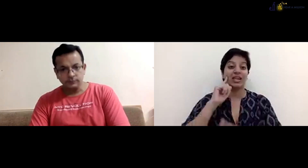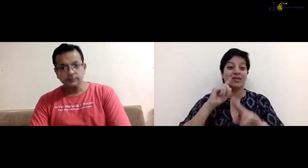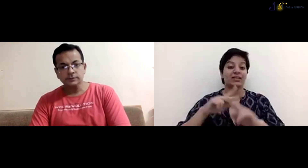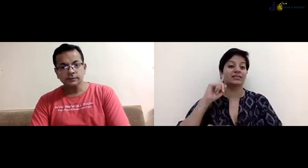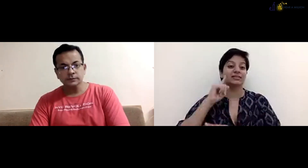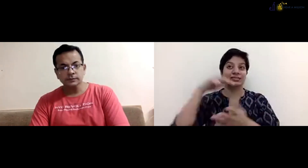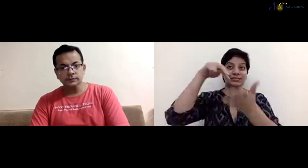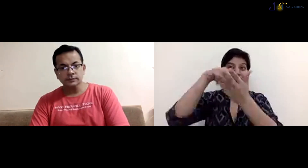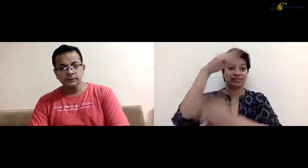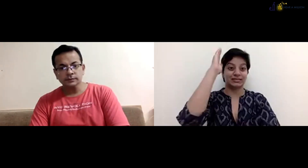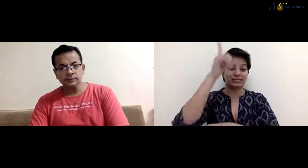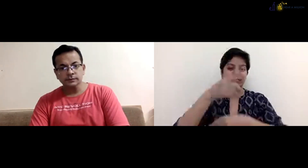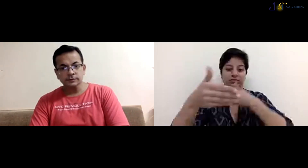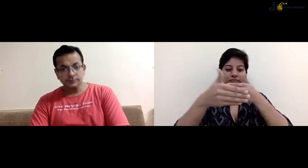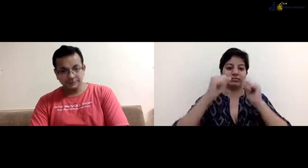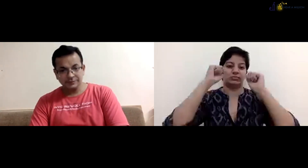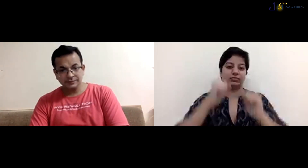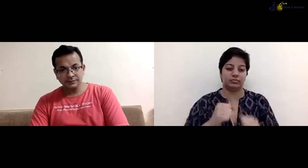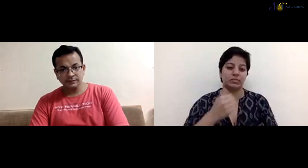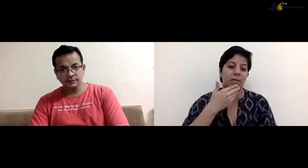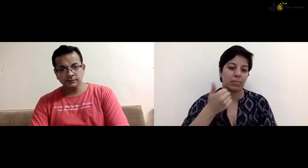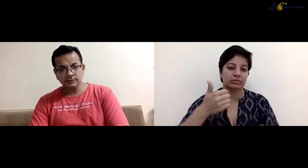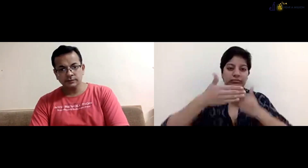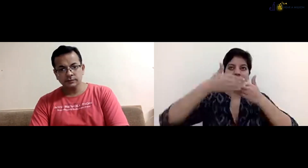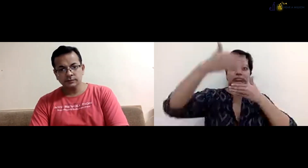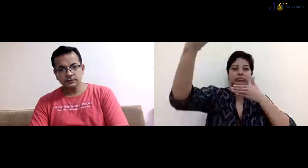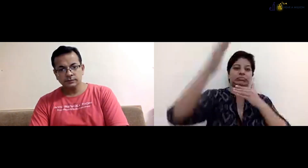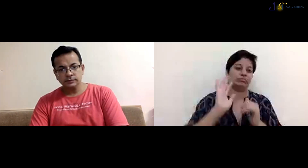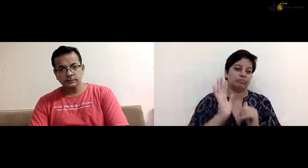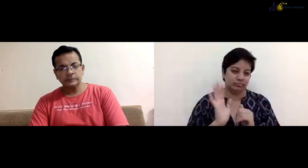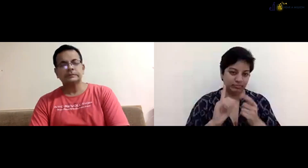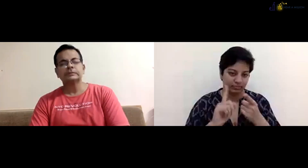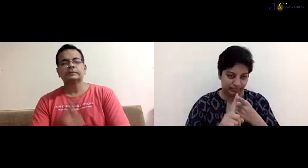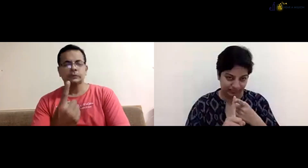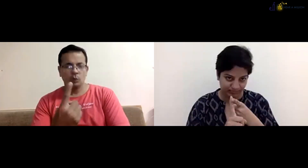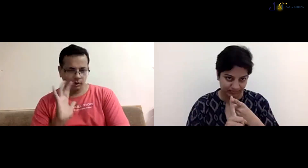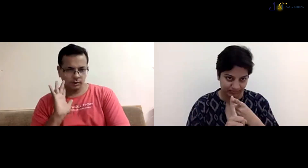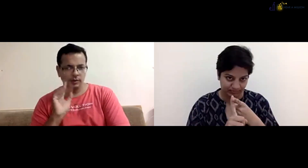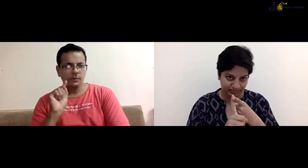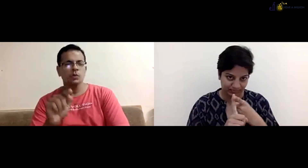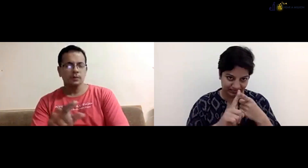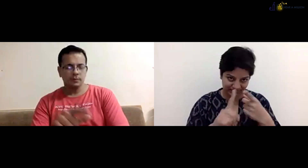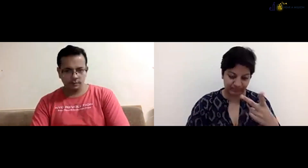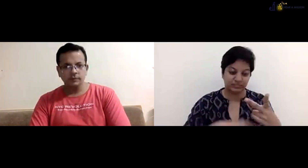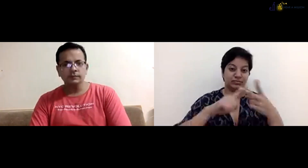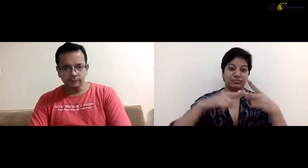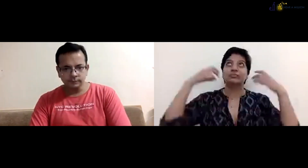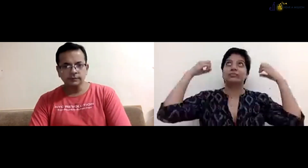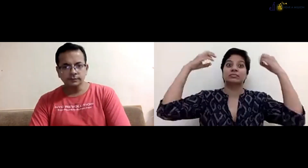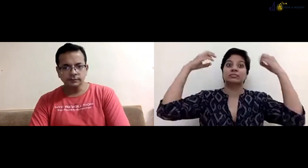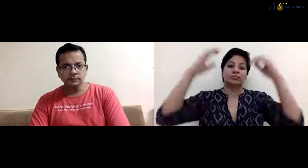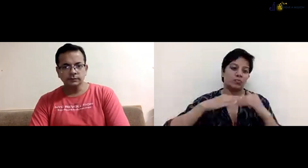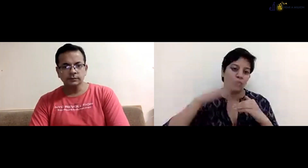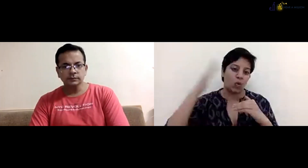The most important thing and big thing, which is as I'm deaf, if any event is conducting,